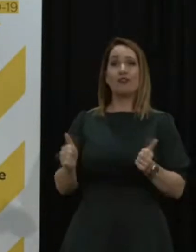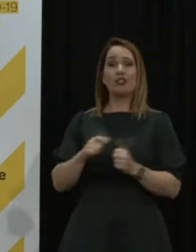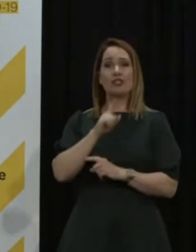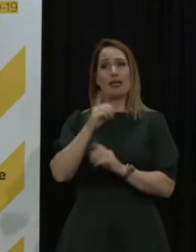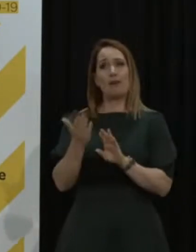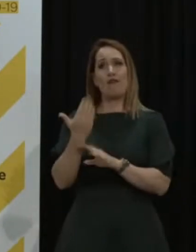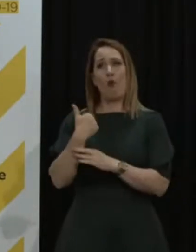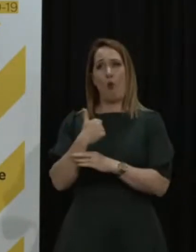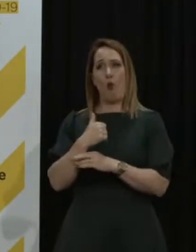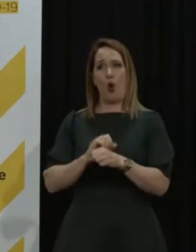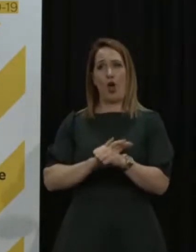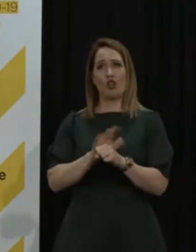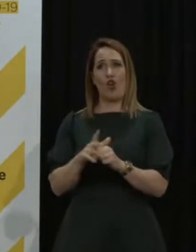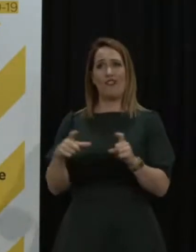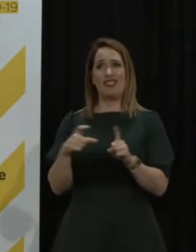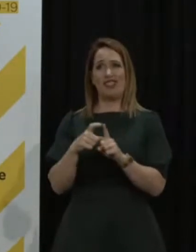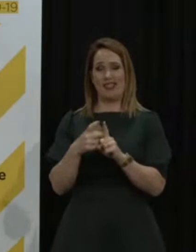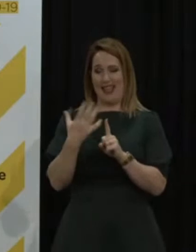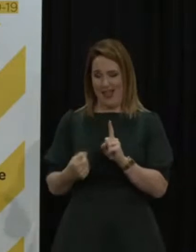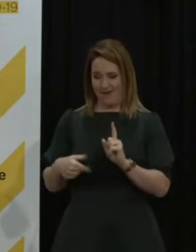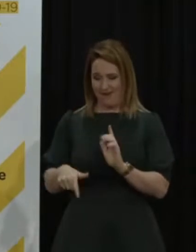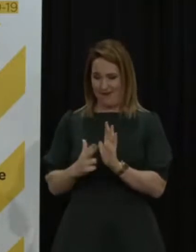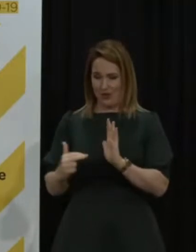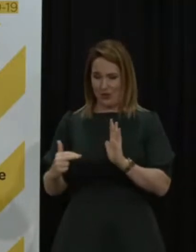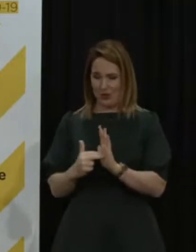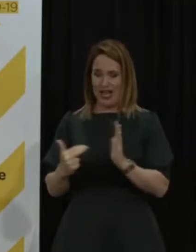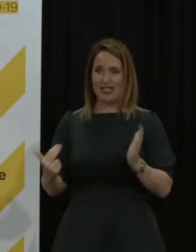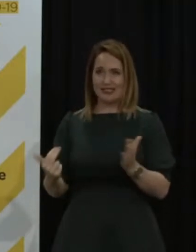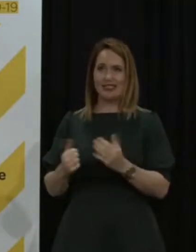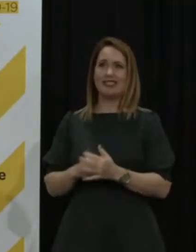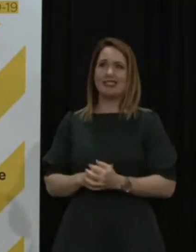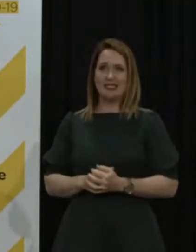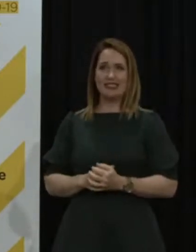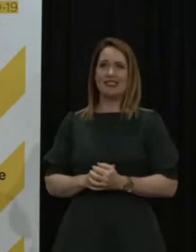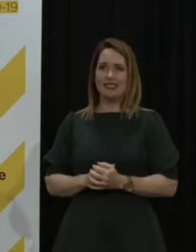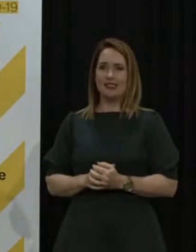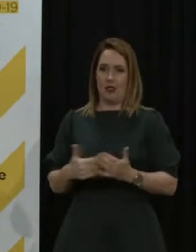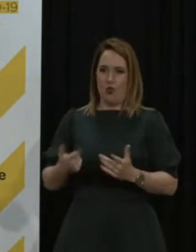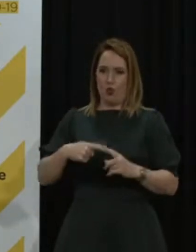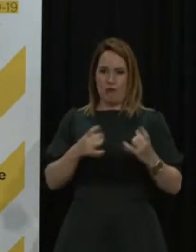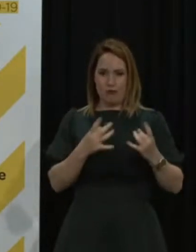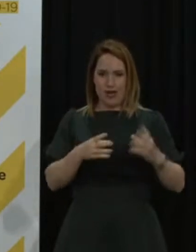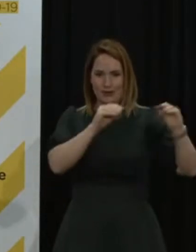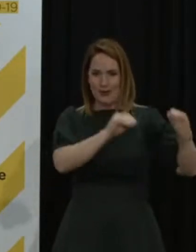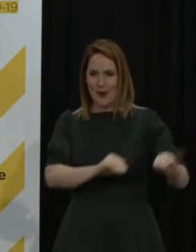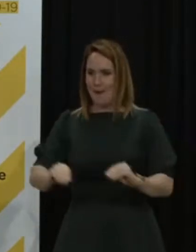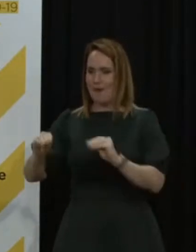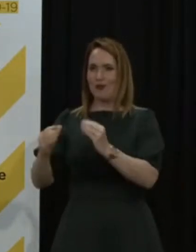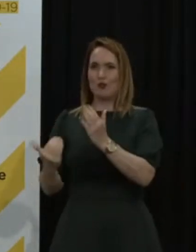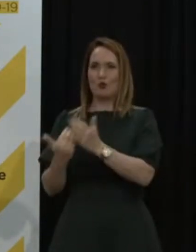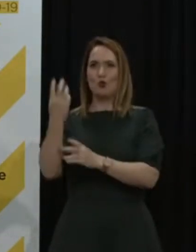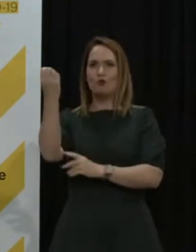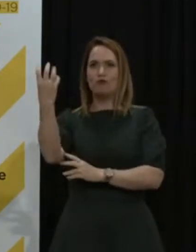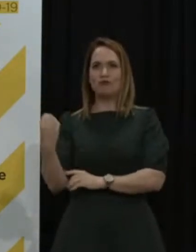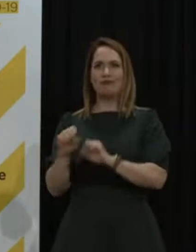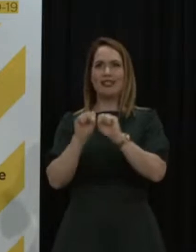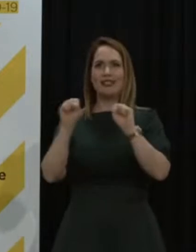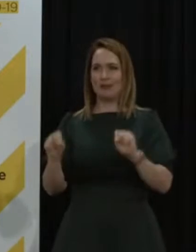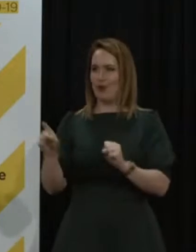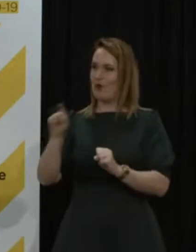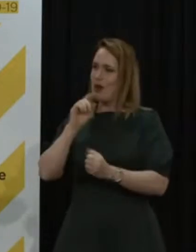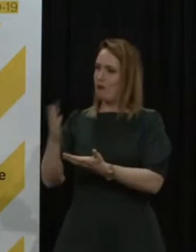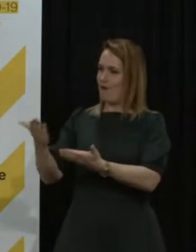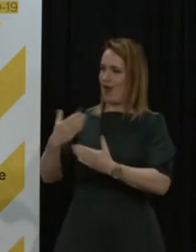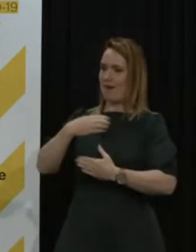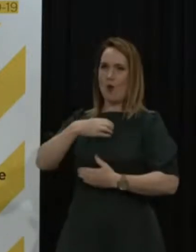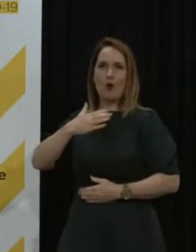is here, and we are now in the closing stages of preparations for the move to a new system that offers both greater protections from the virus,